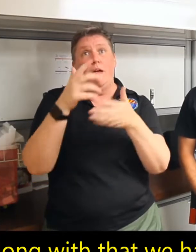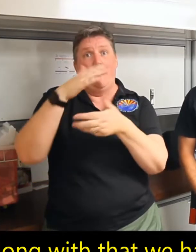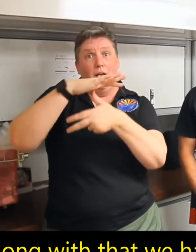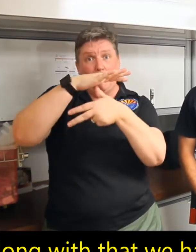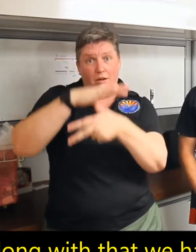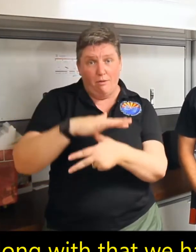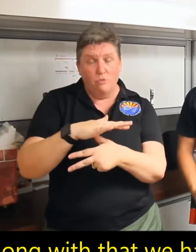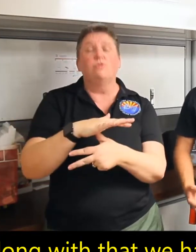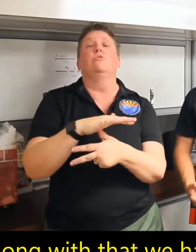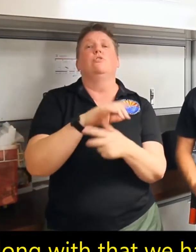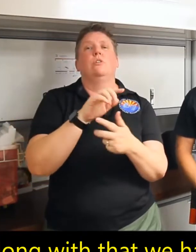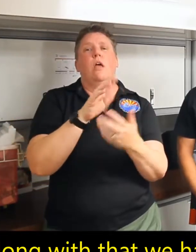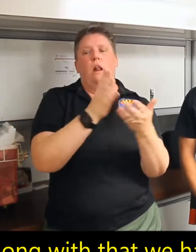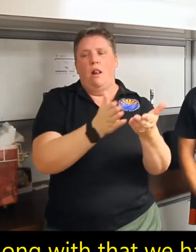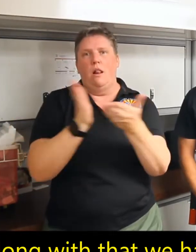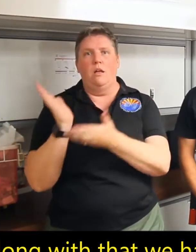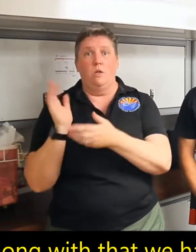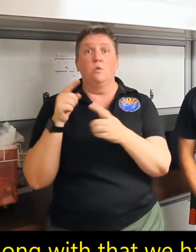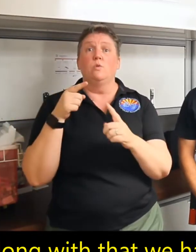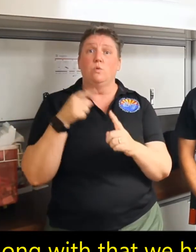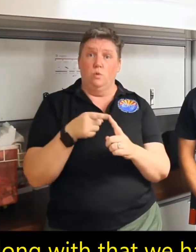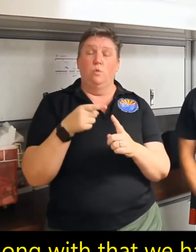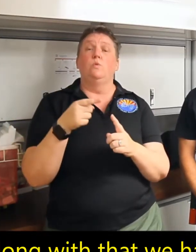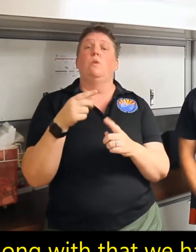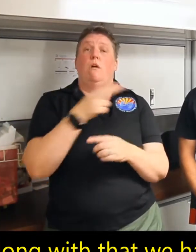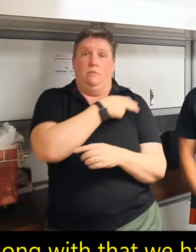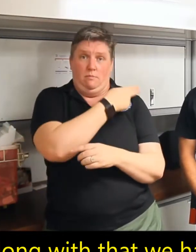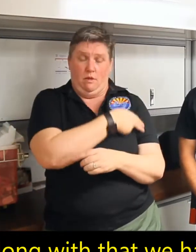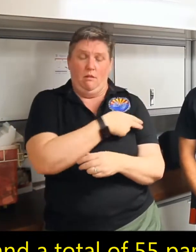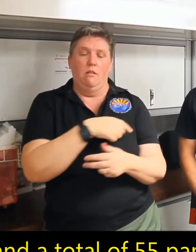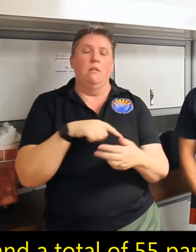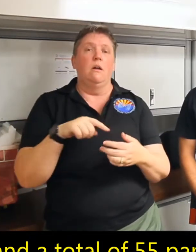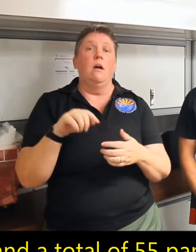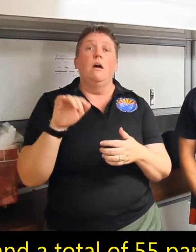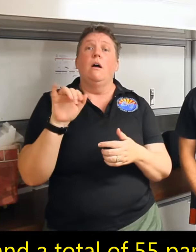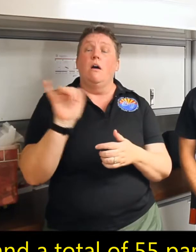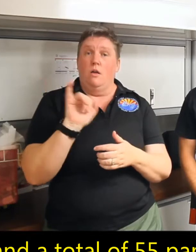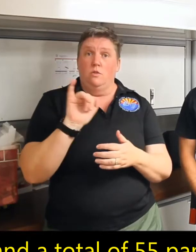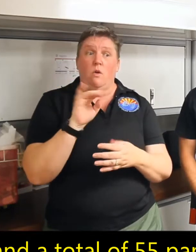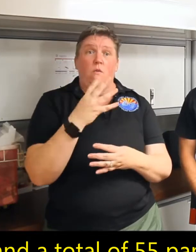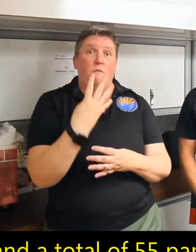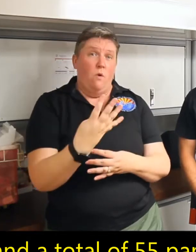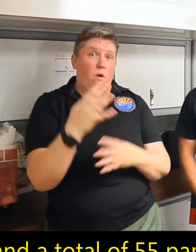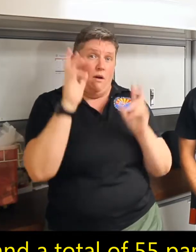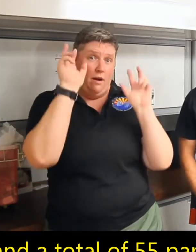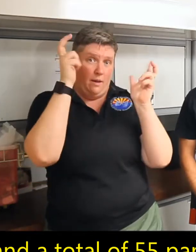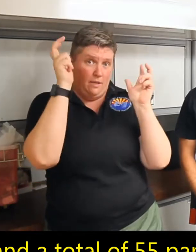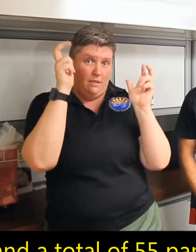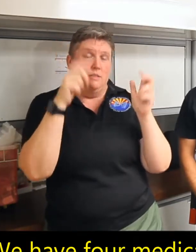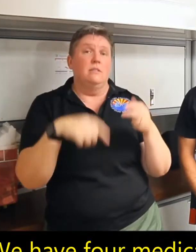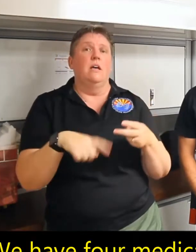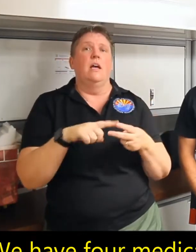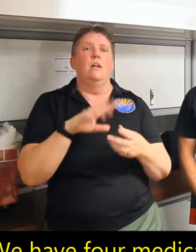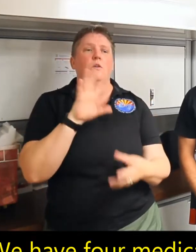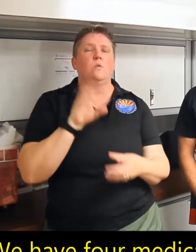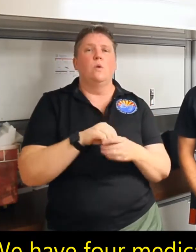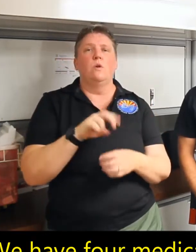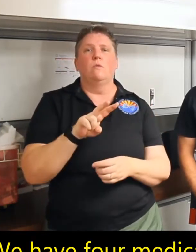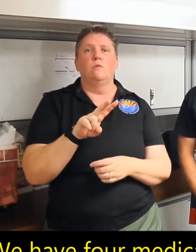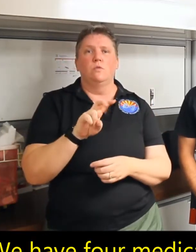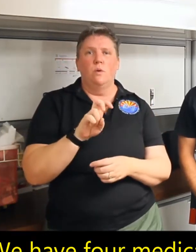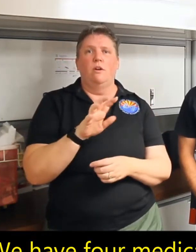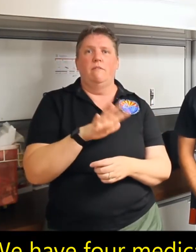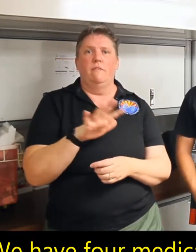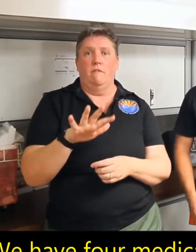hospital. Along with that, we have 4 ambulances and a total of 55 paramedics and EMTs. We have